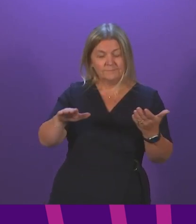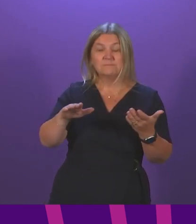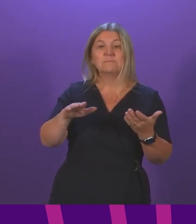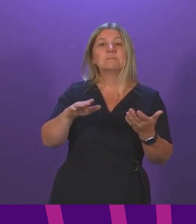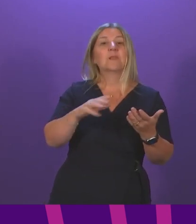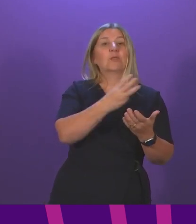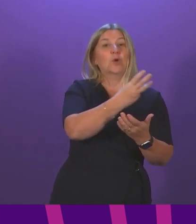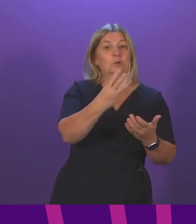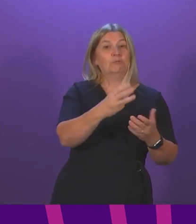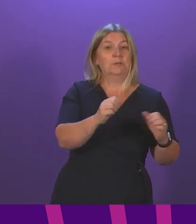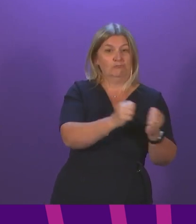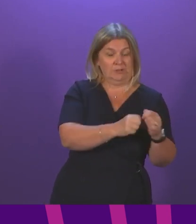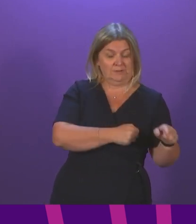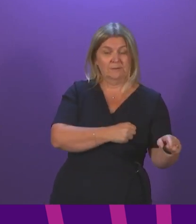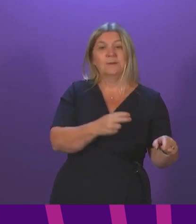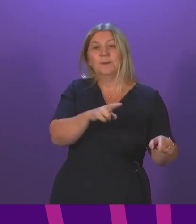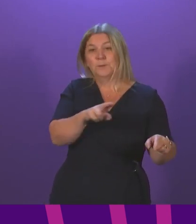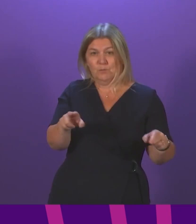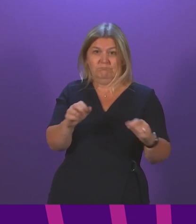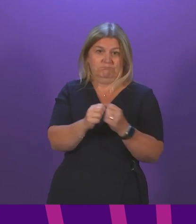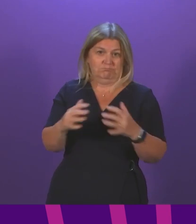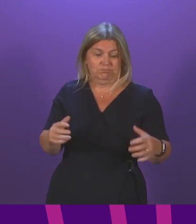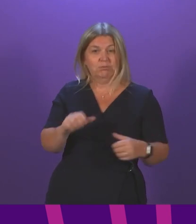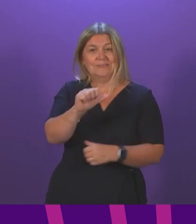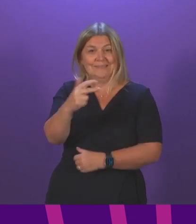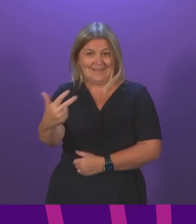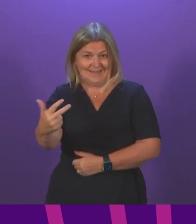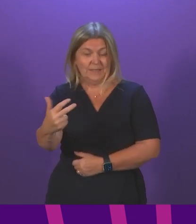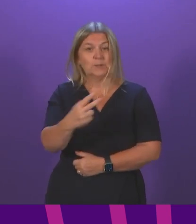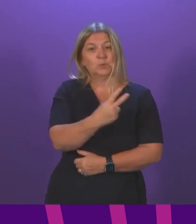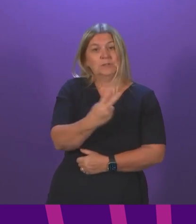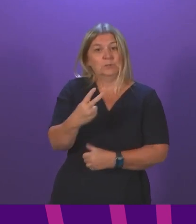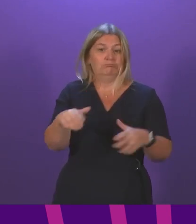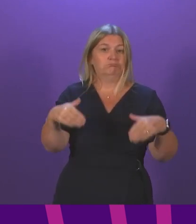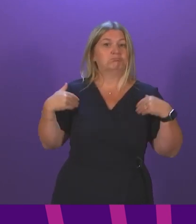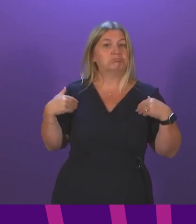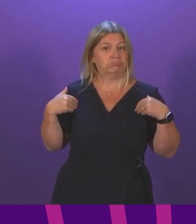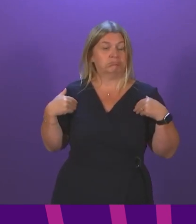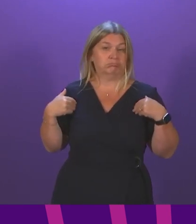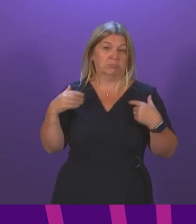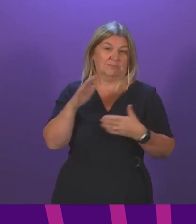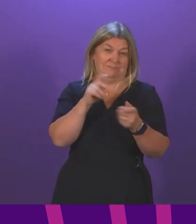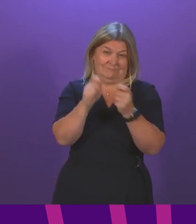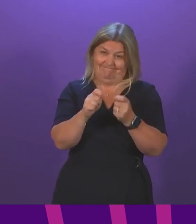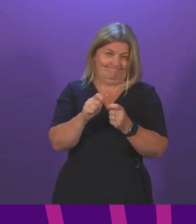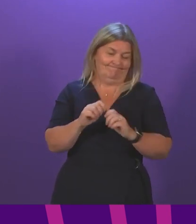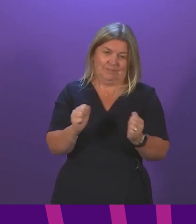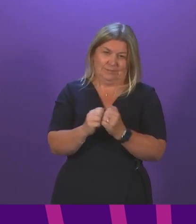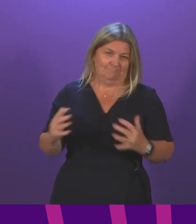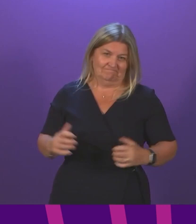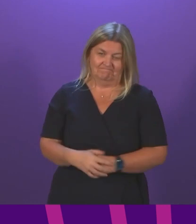yes 33, no 68. There were 22 abstentions. The amendment is therefore not